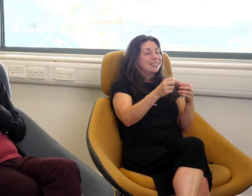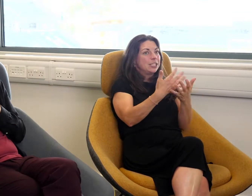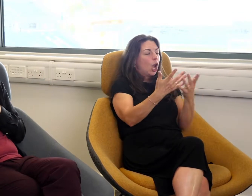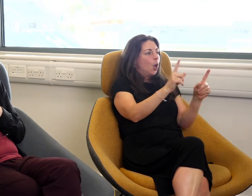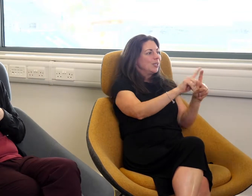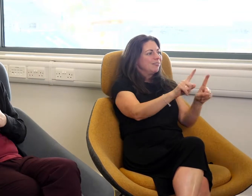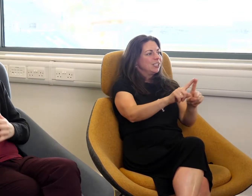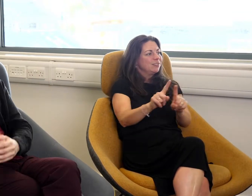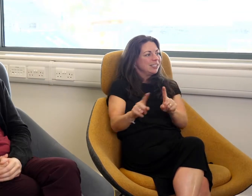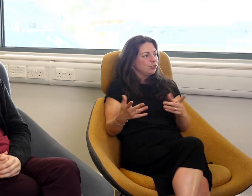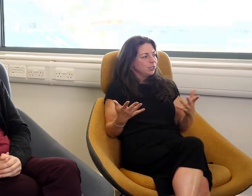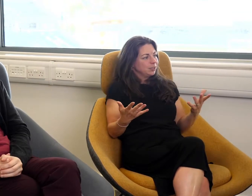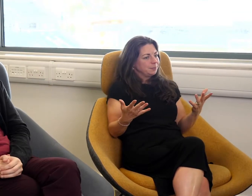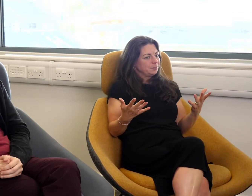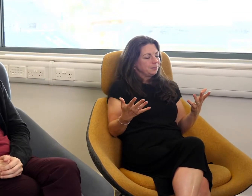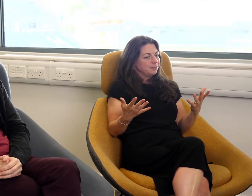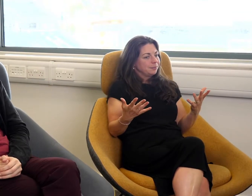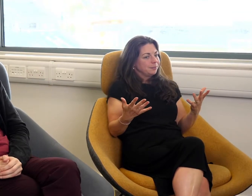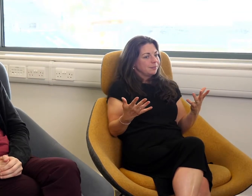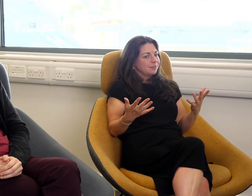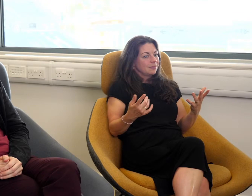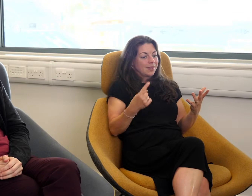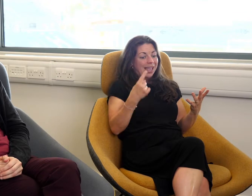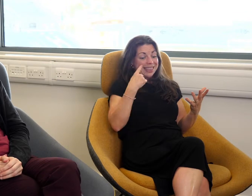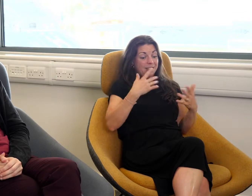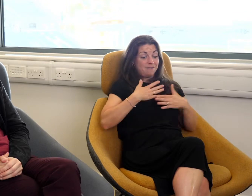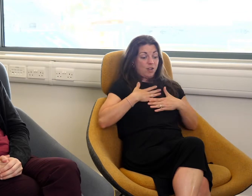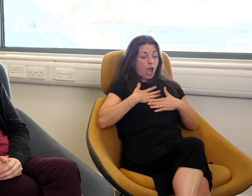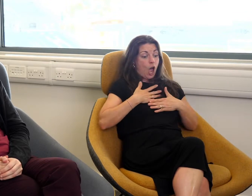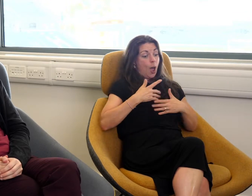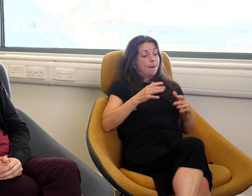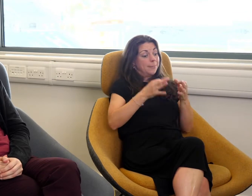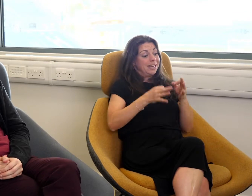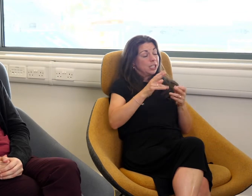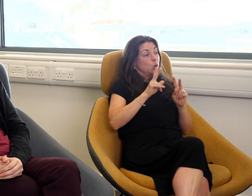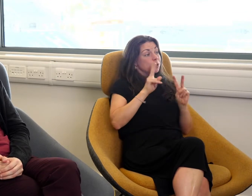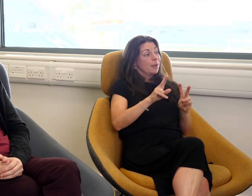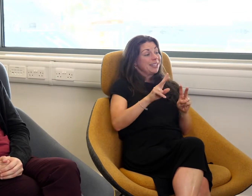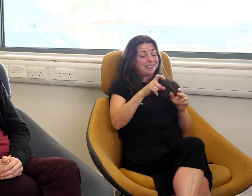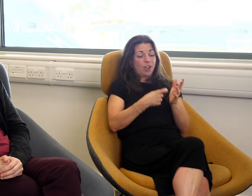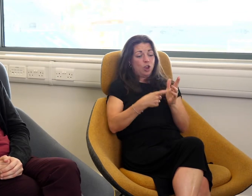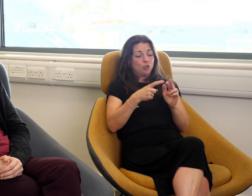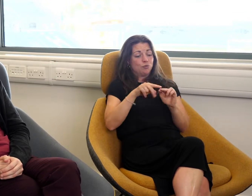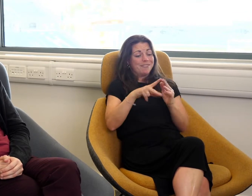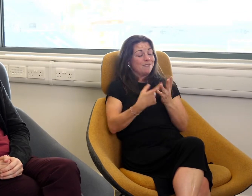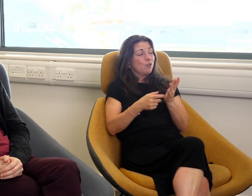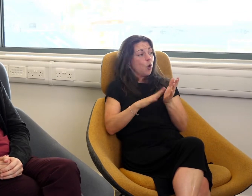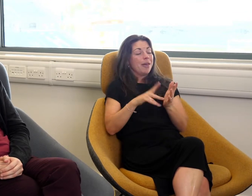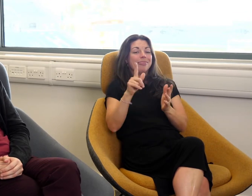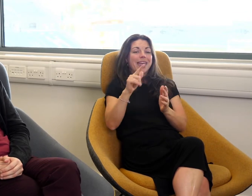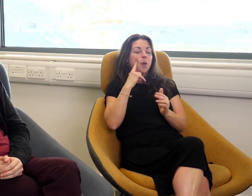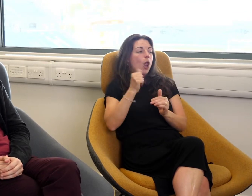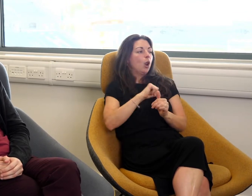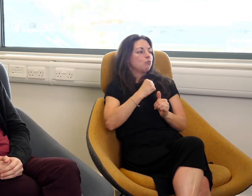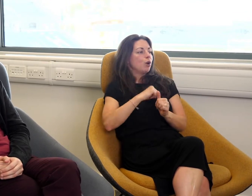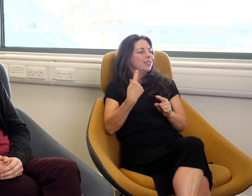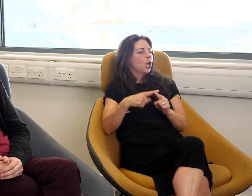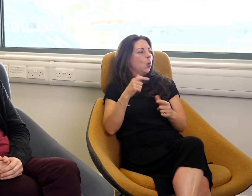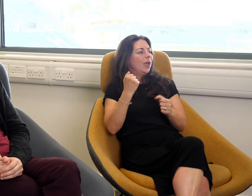to give out political perspective, I think Reform in particular promise easy answers, say that there's loads of money available and